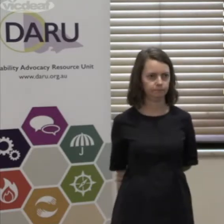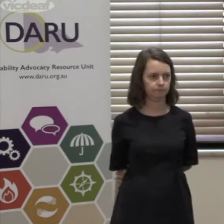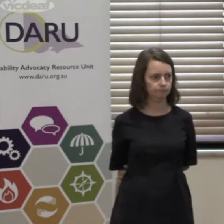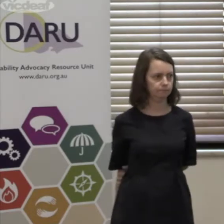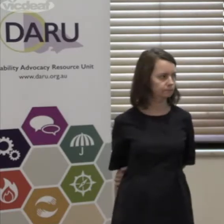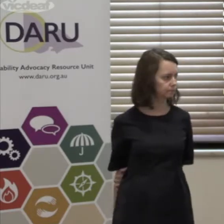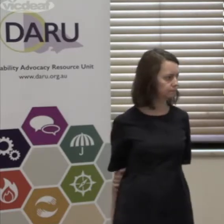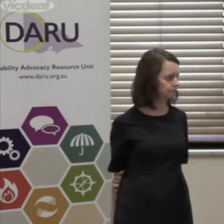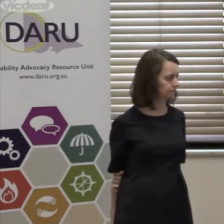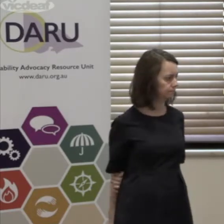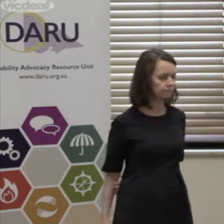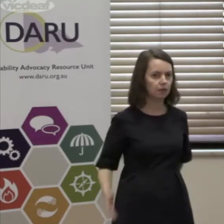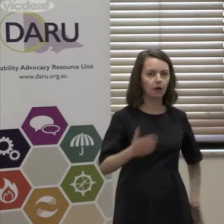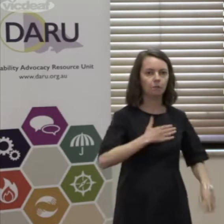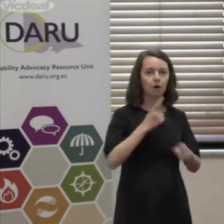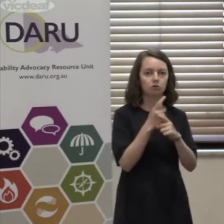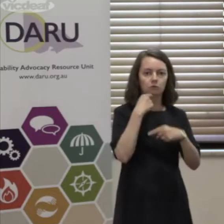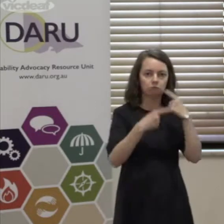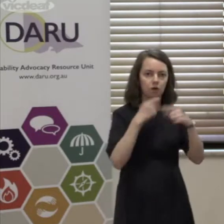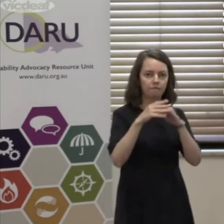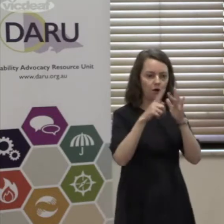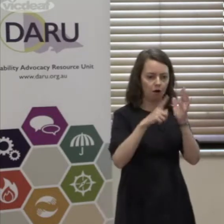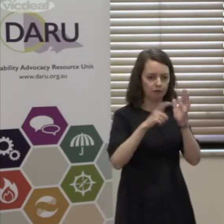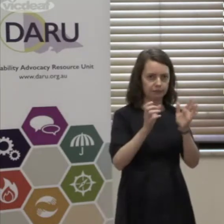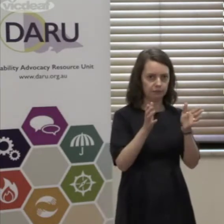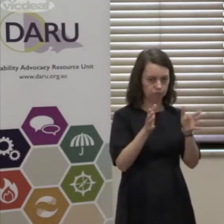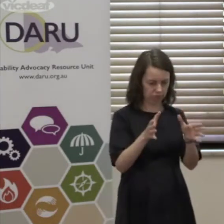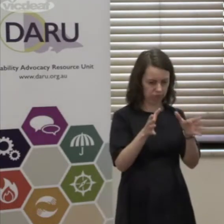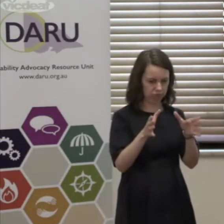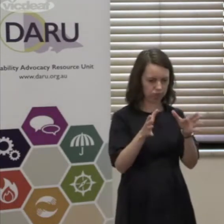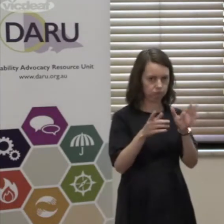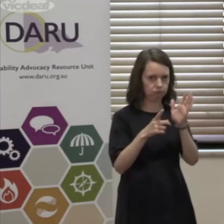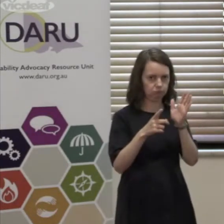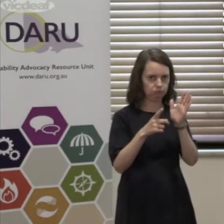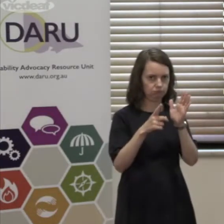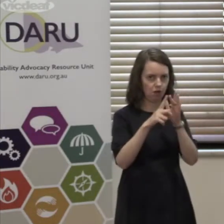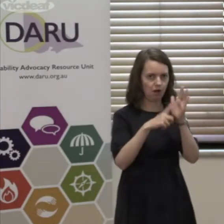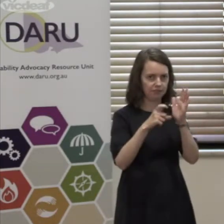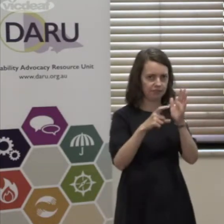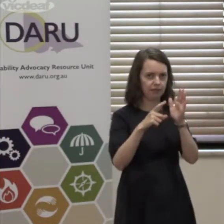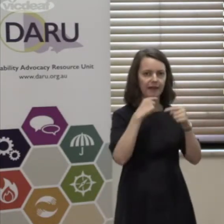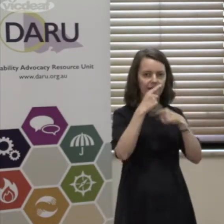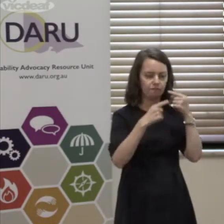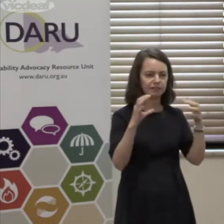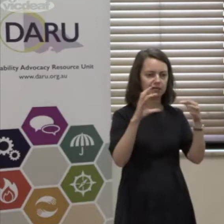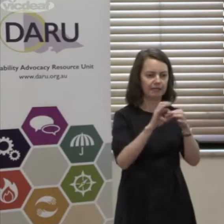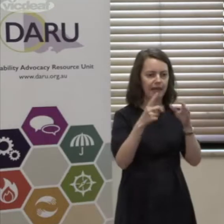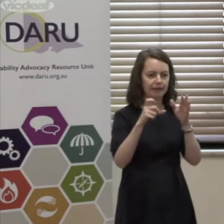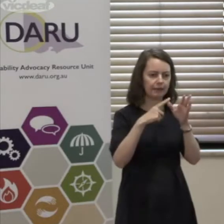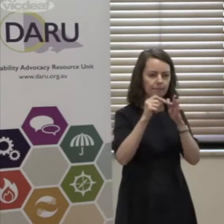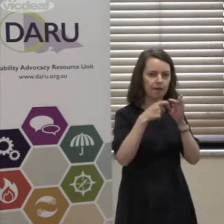that's what I just described there is sort of the ILC part of the, the information linkages and capacity building part of the